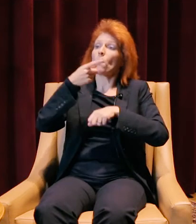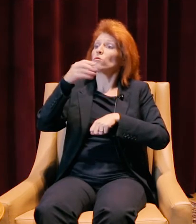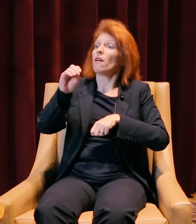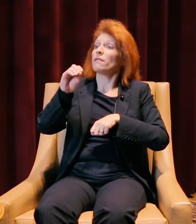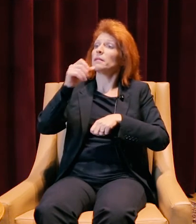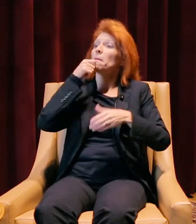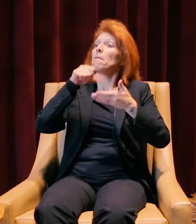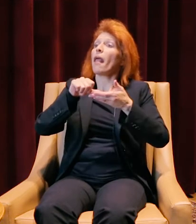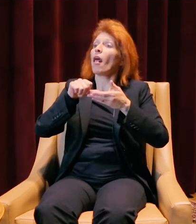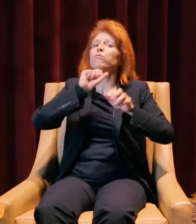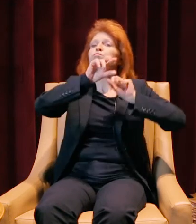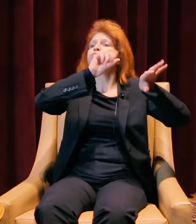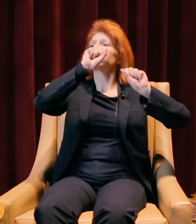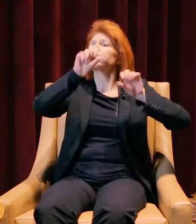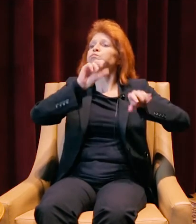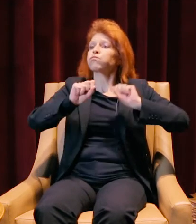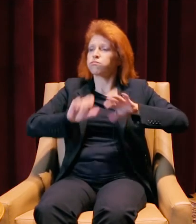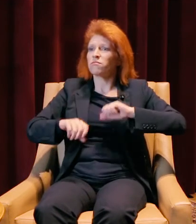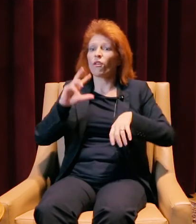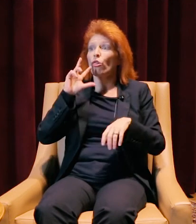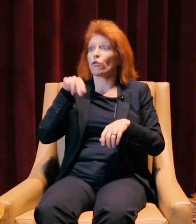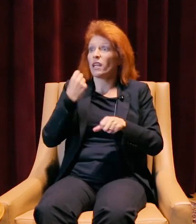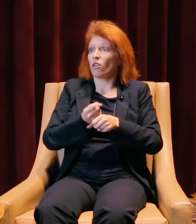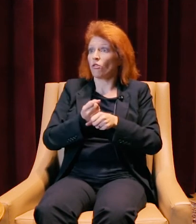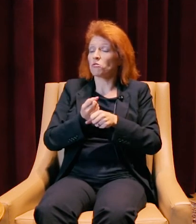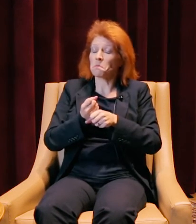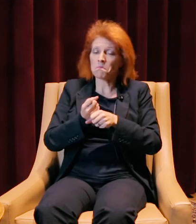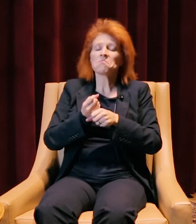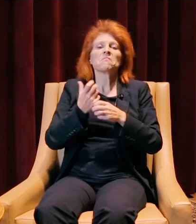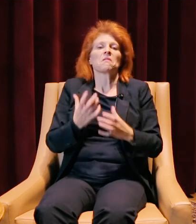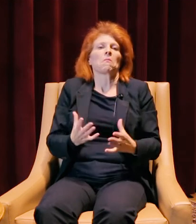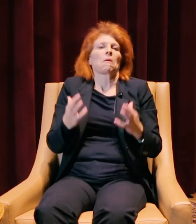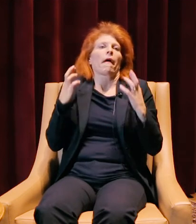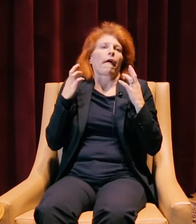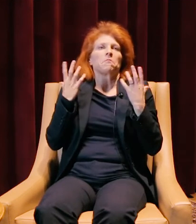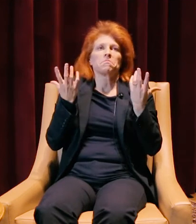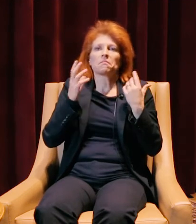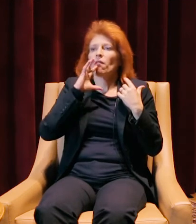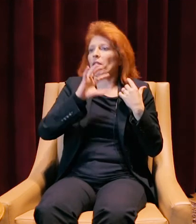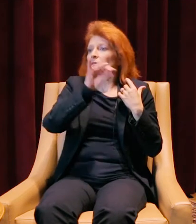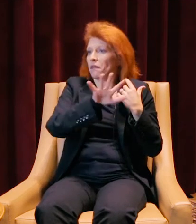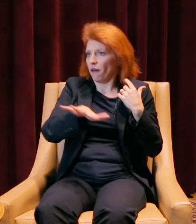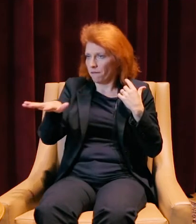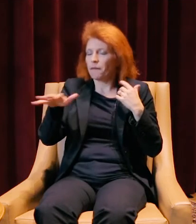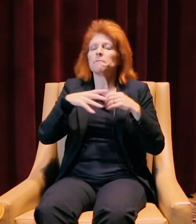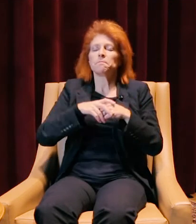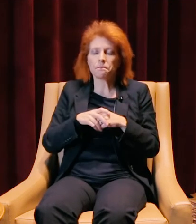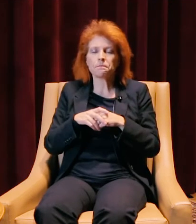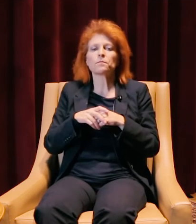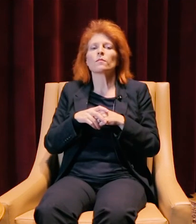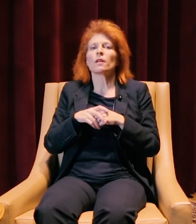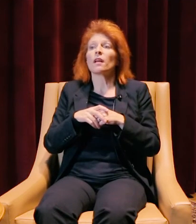office as a mail handler for 30 years. He retired at 55 years old